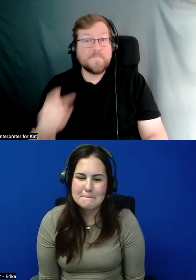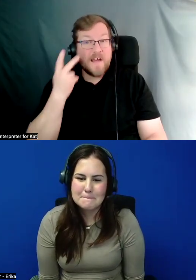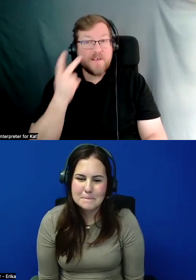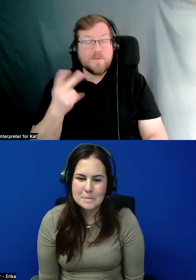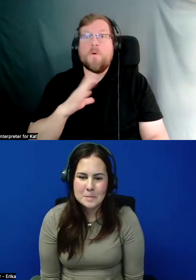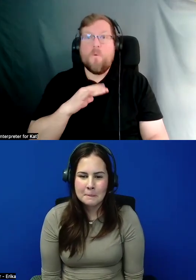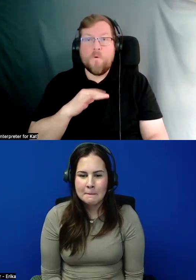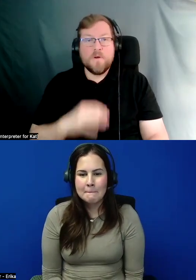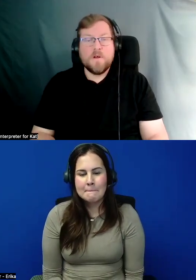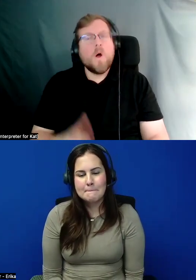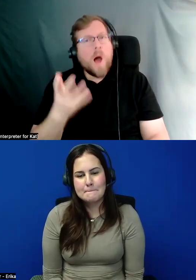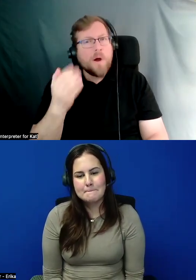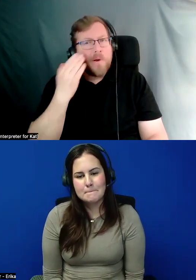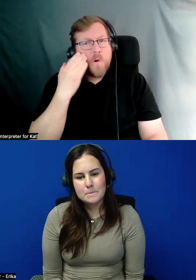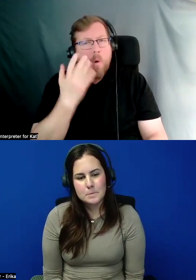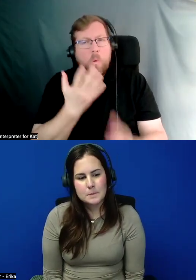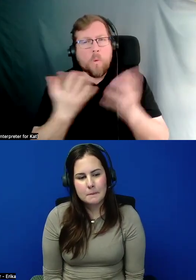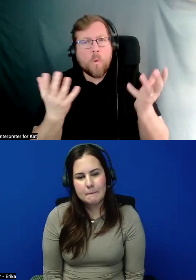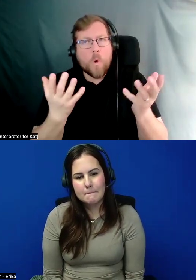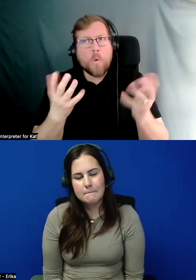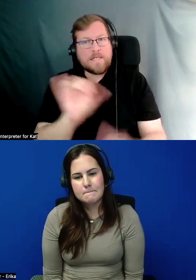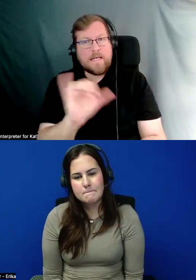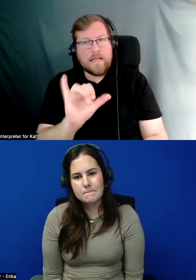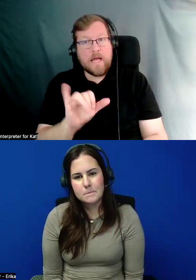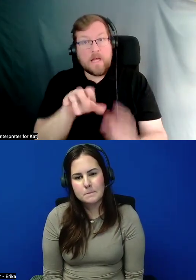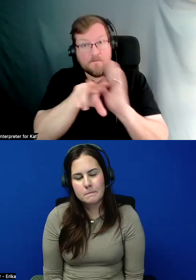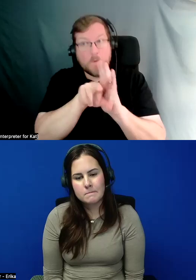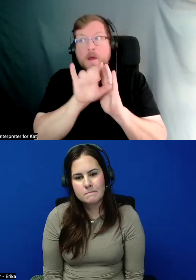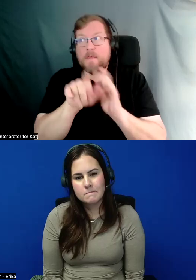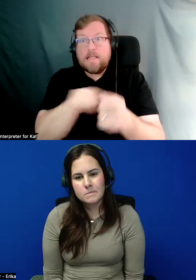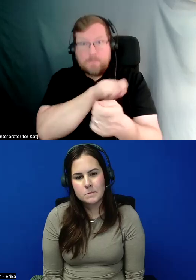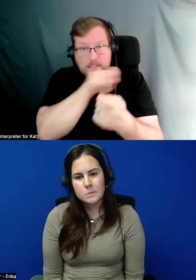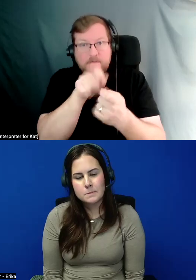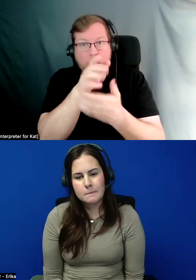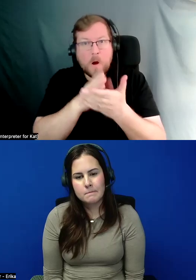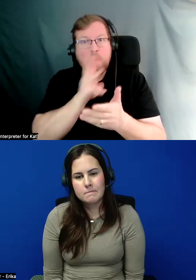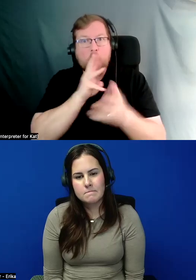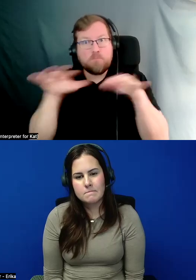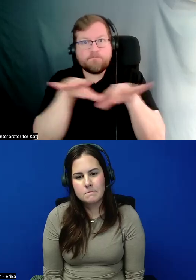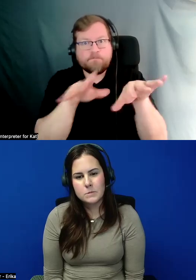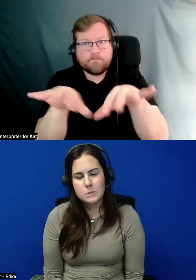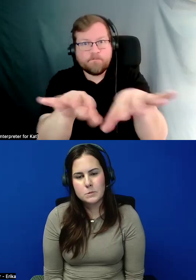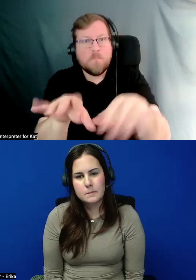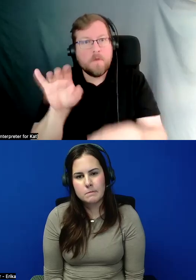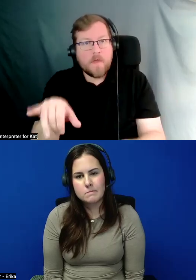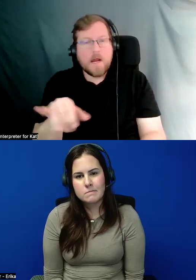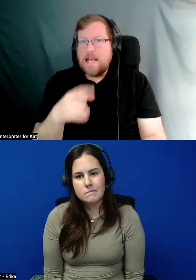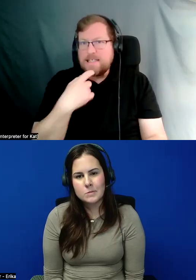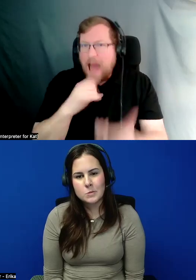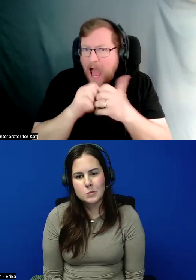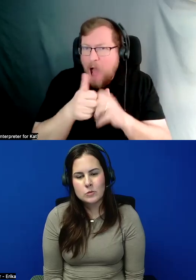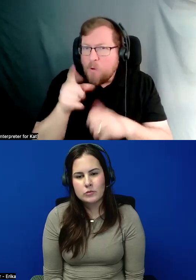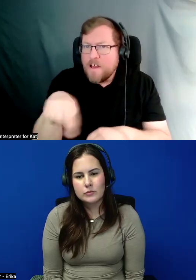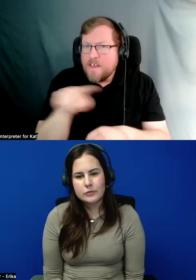know, like, what was it like filming that specific part of the rapping? Because I was like, how are they able